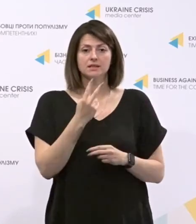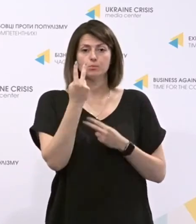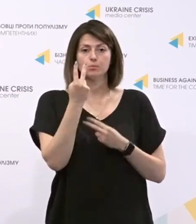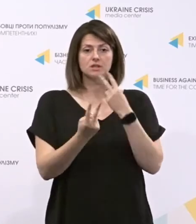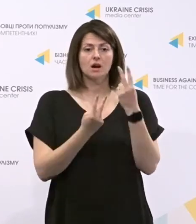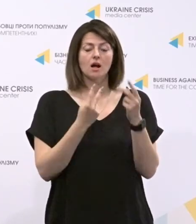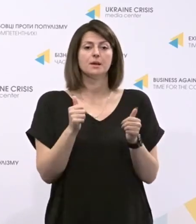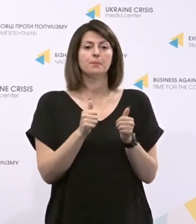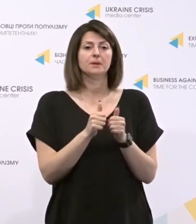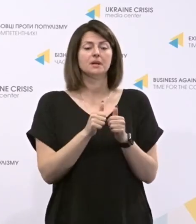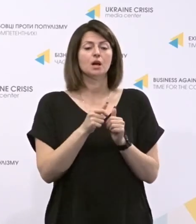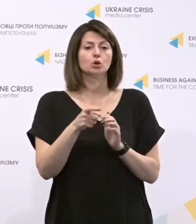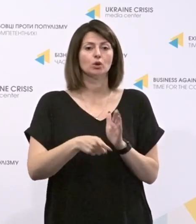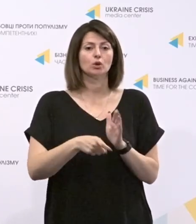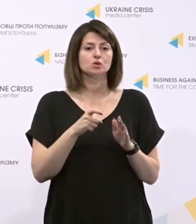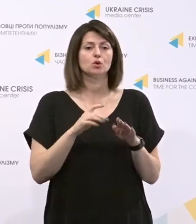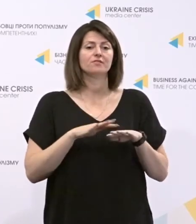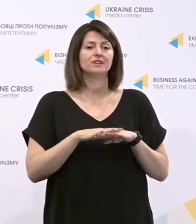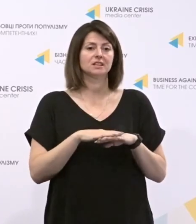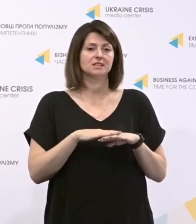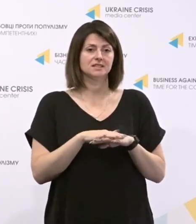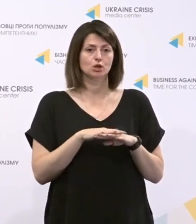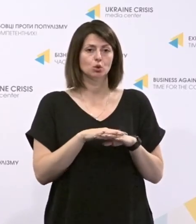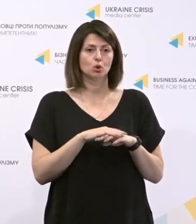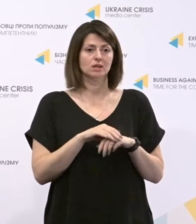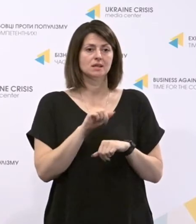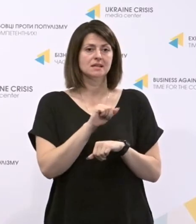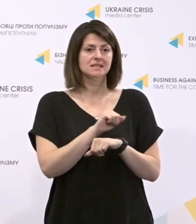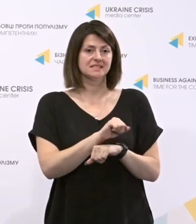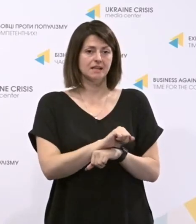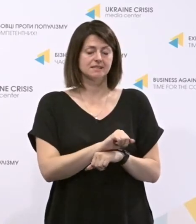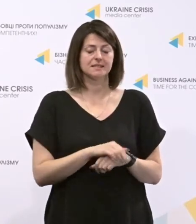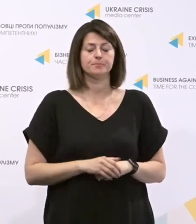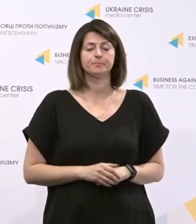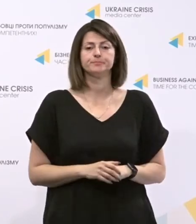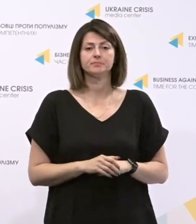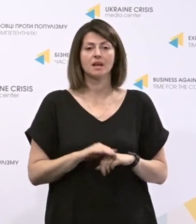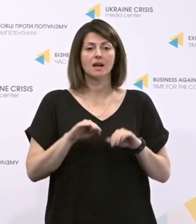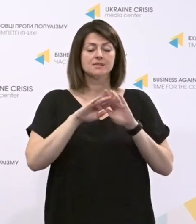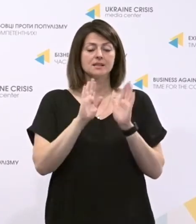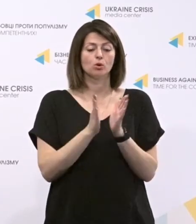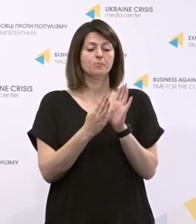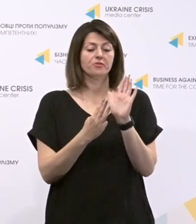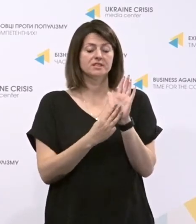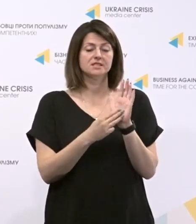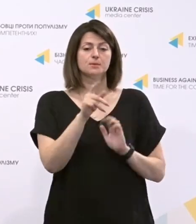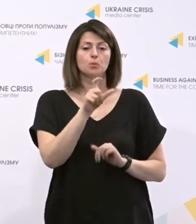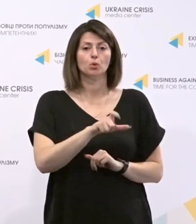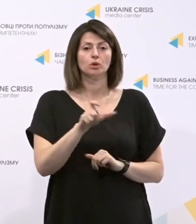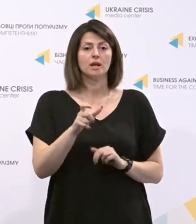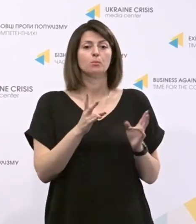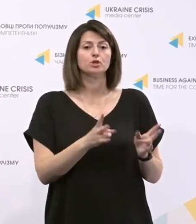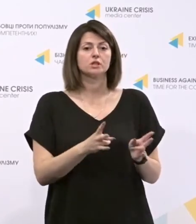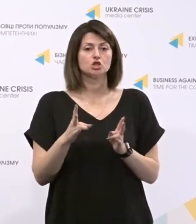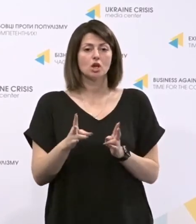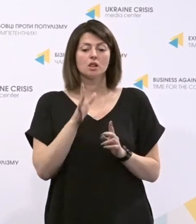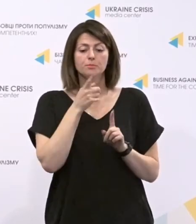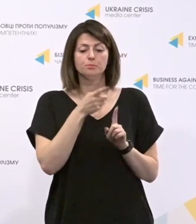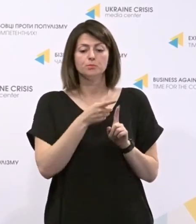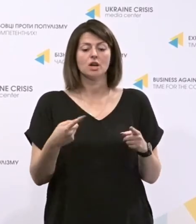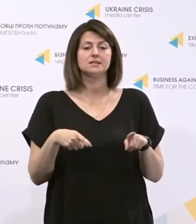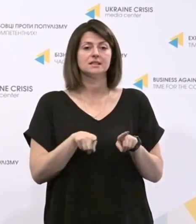A total of 8 people were wounded by gunfire in these incidents. This is